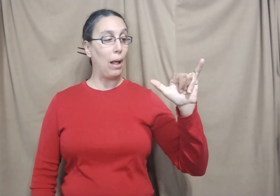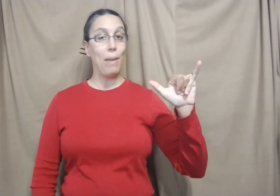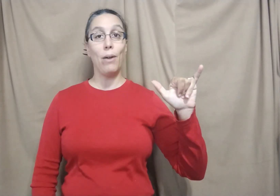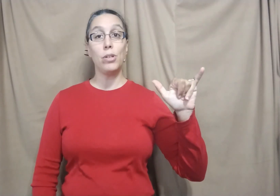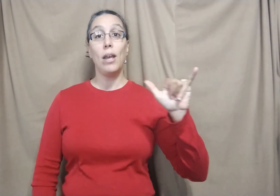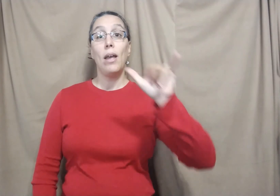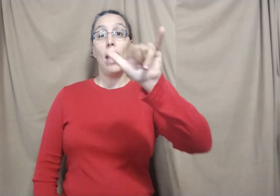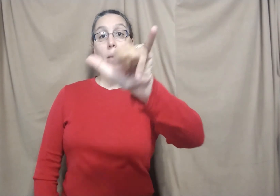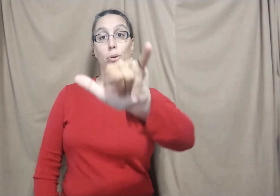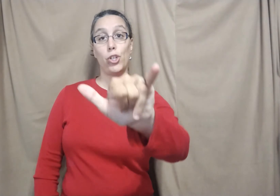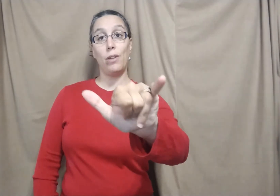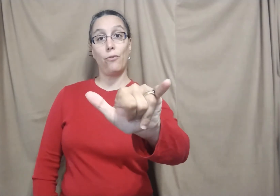out, and push it in front of you.